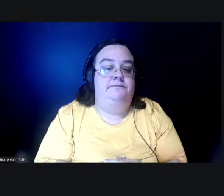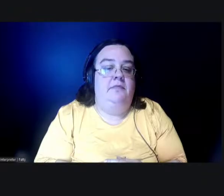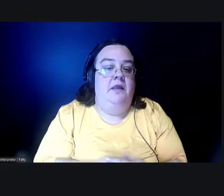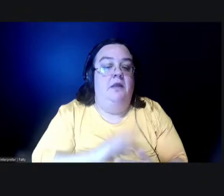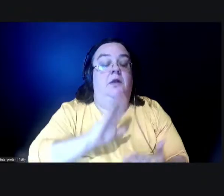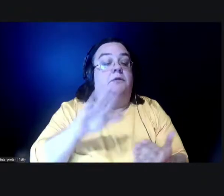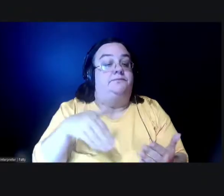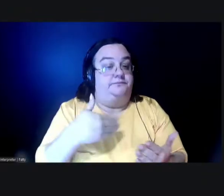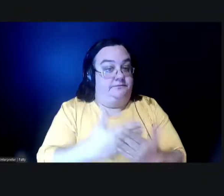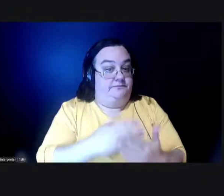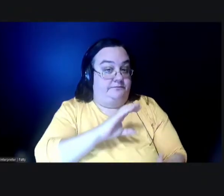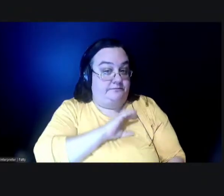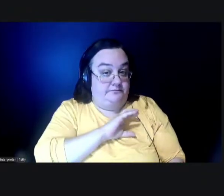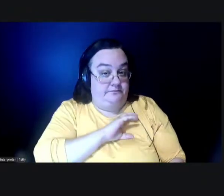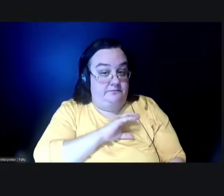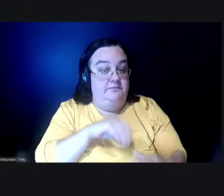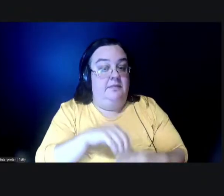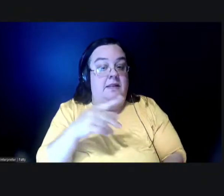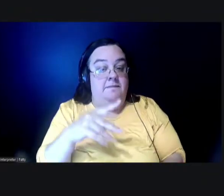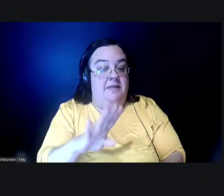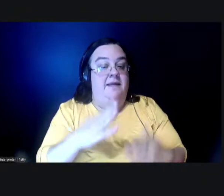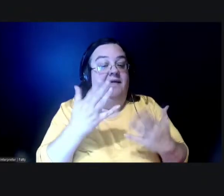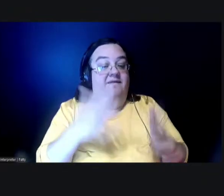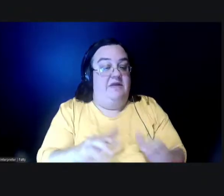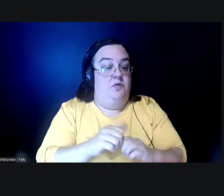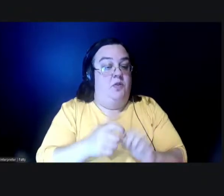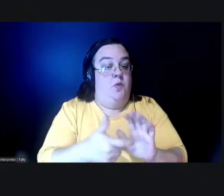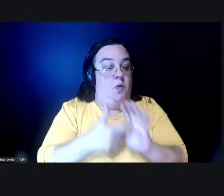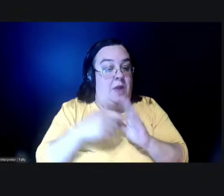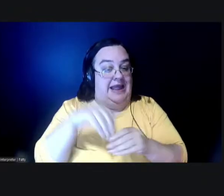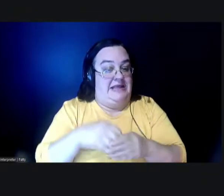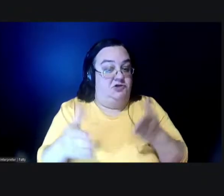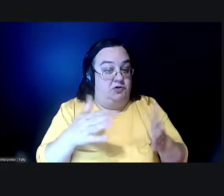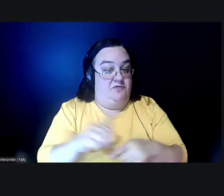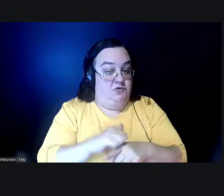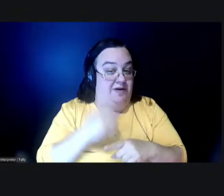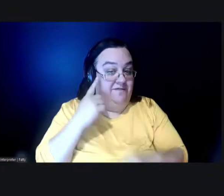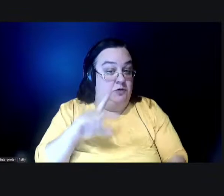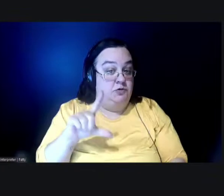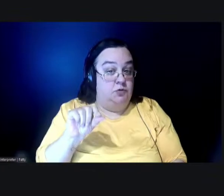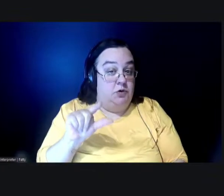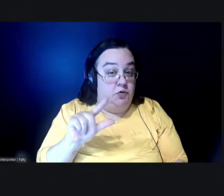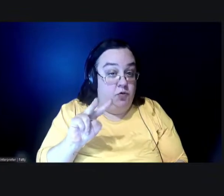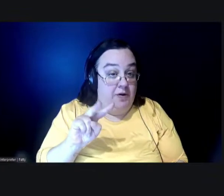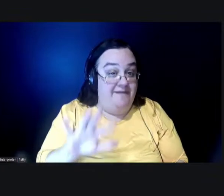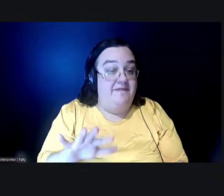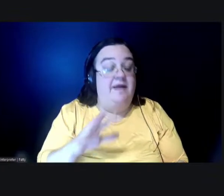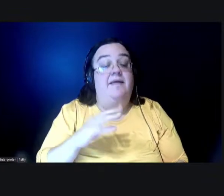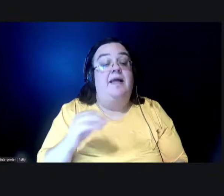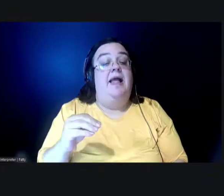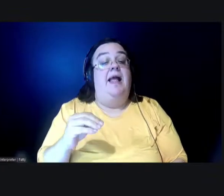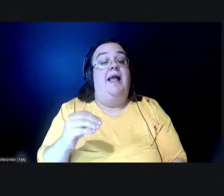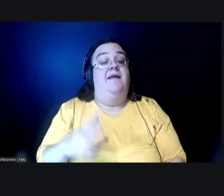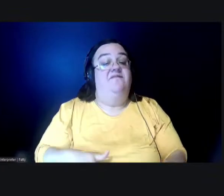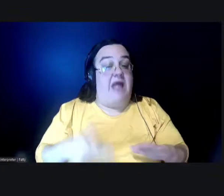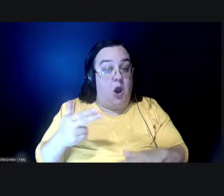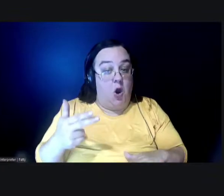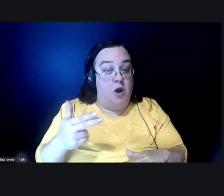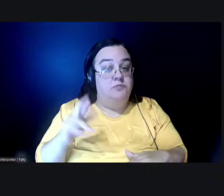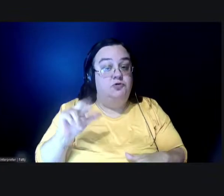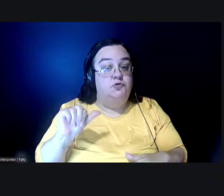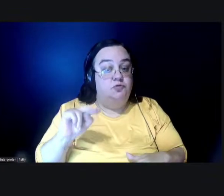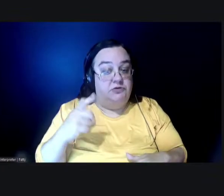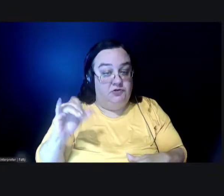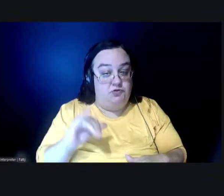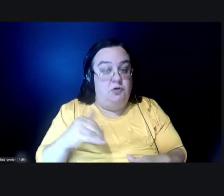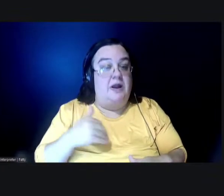officers in the PD have completed the required in-service training for 2025 and firearms range. 2 have